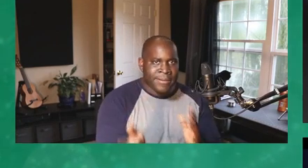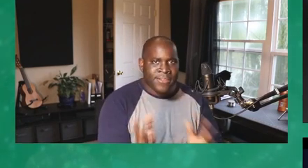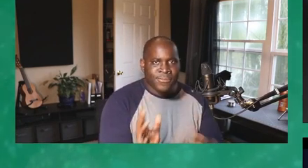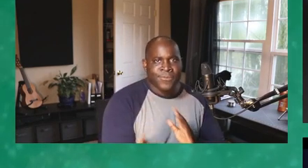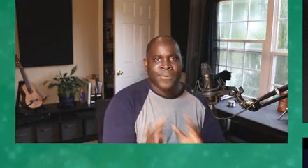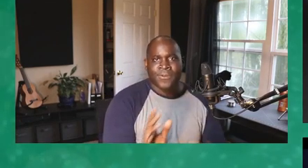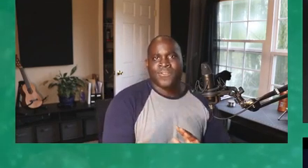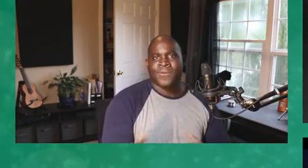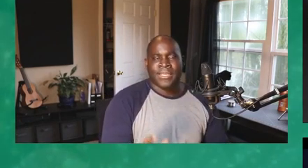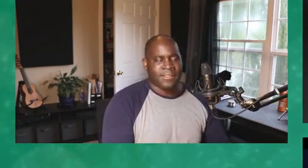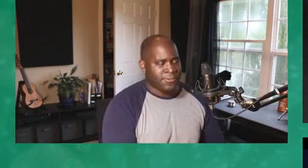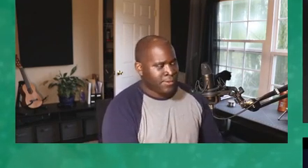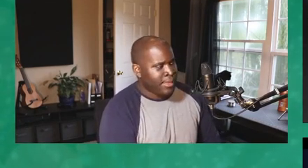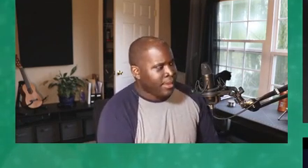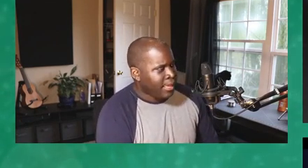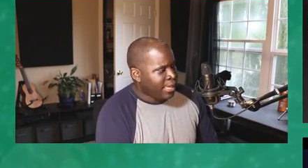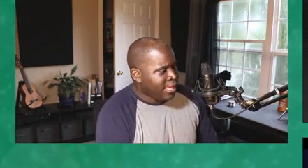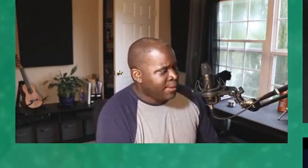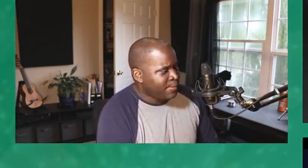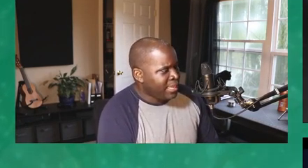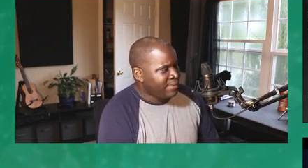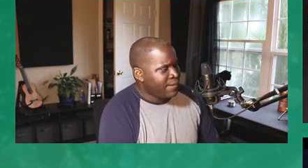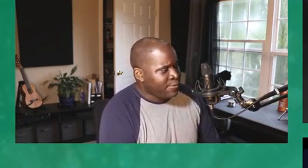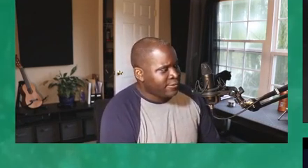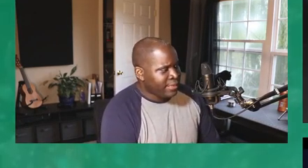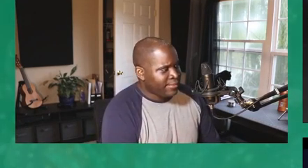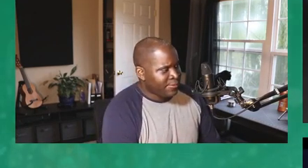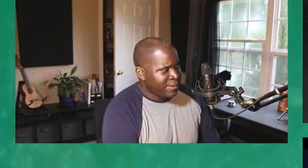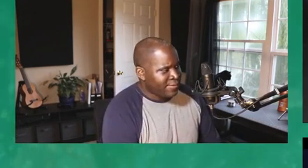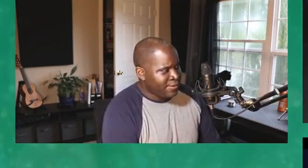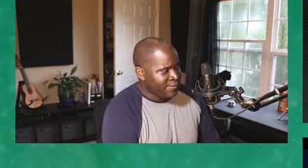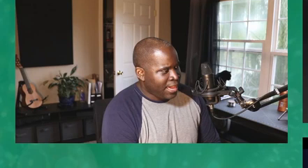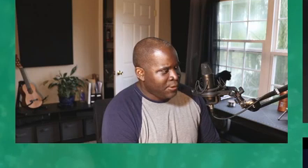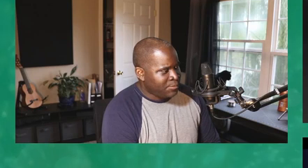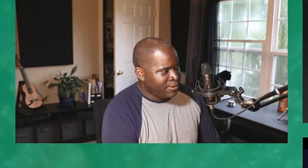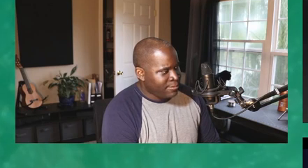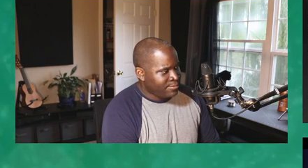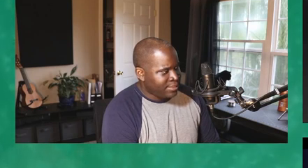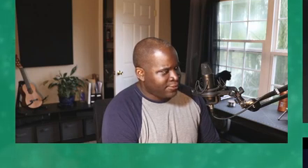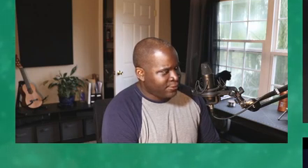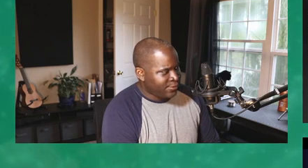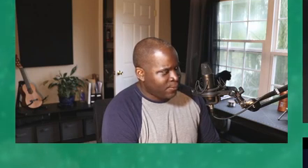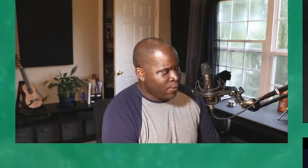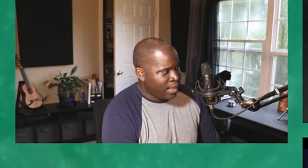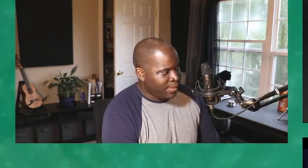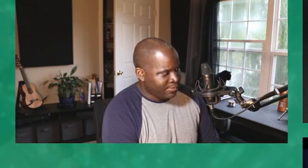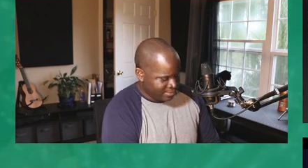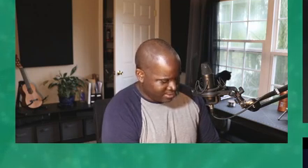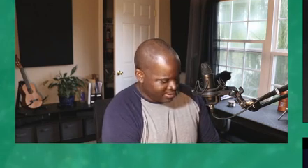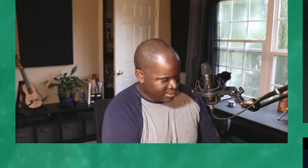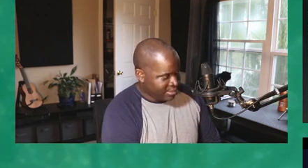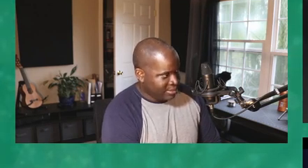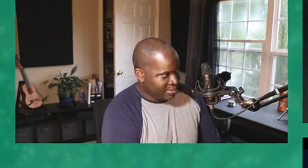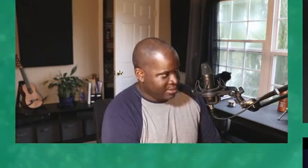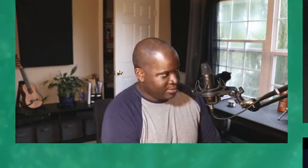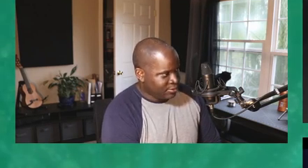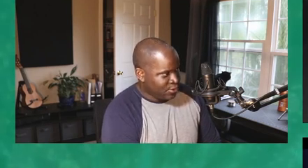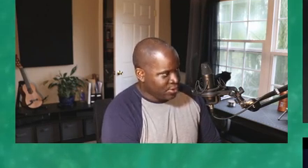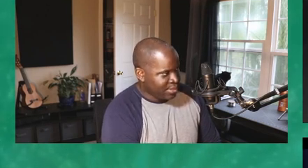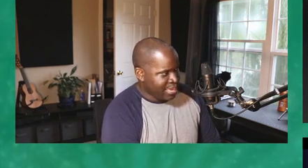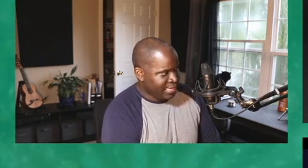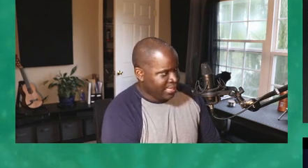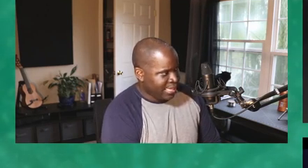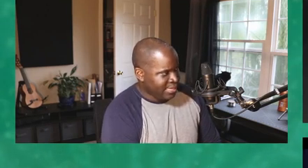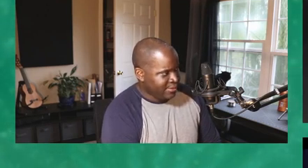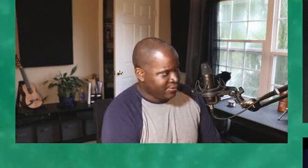It's a combination between those two in English. And if I was signing this myself, I would probably swap